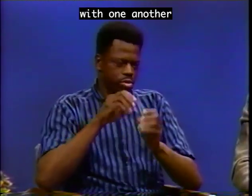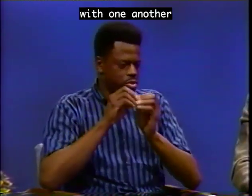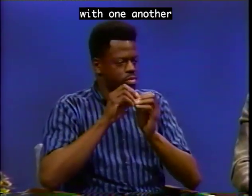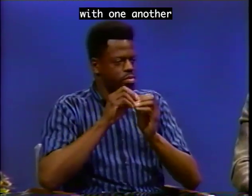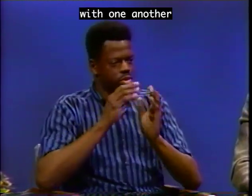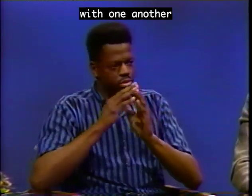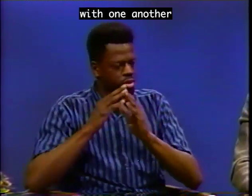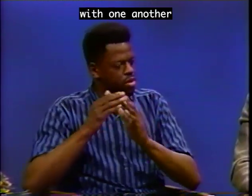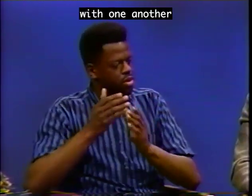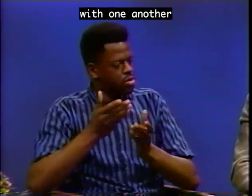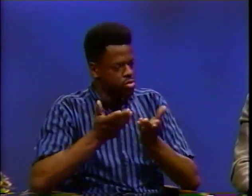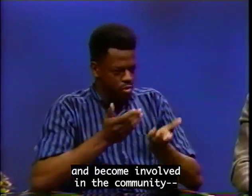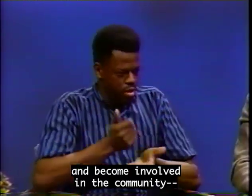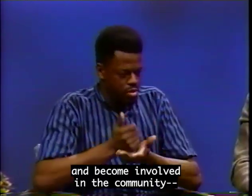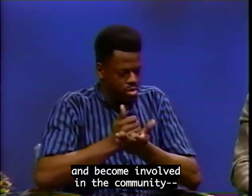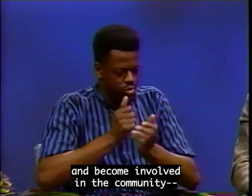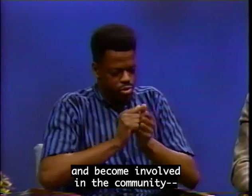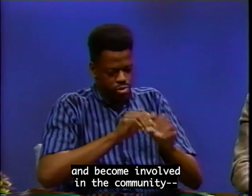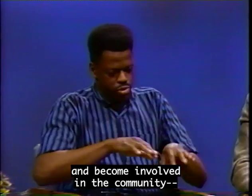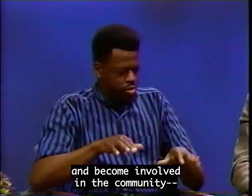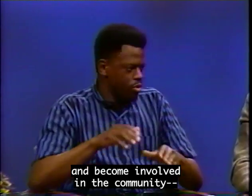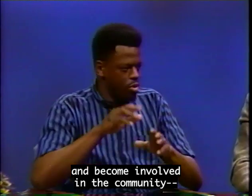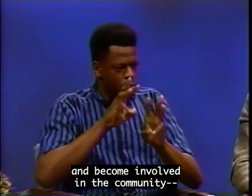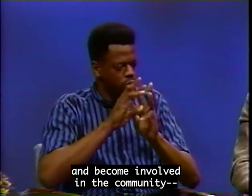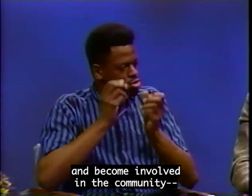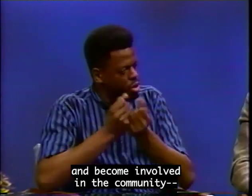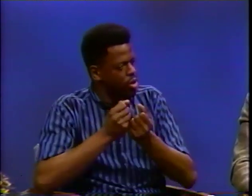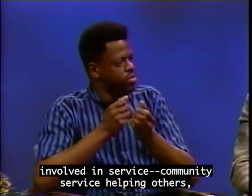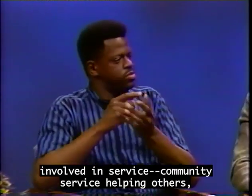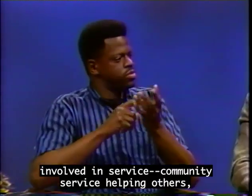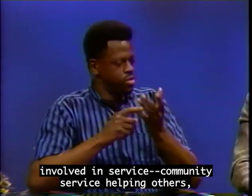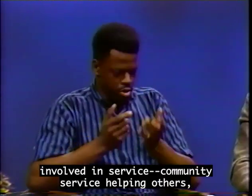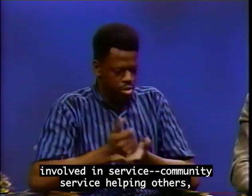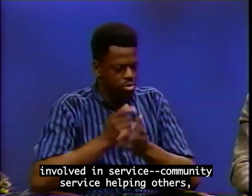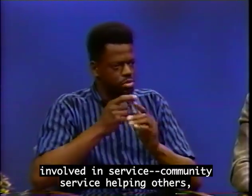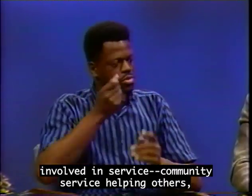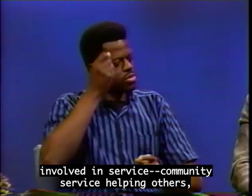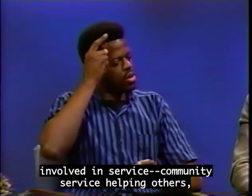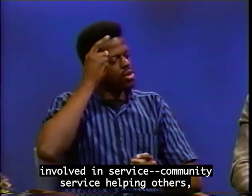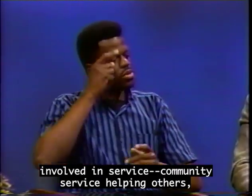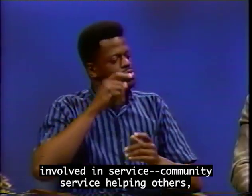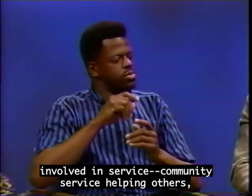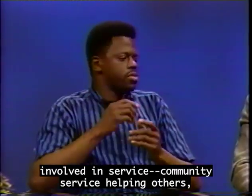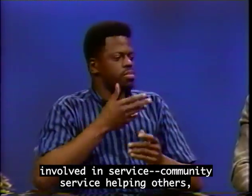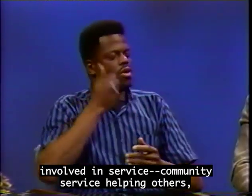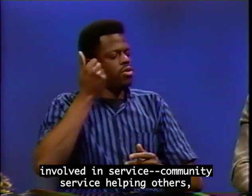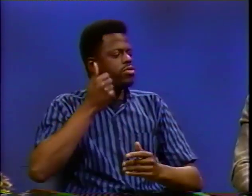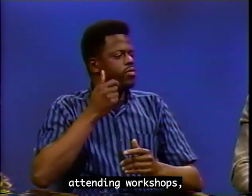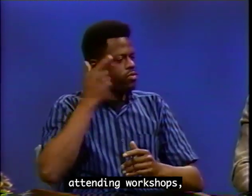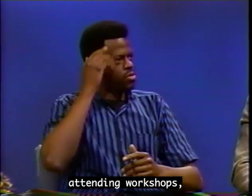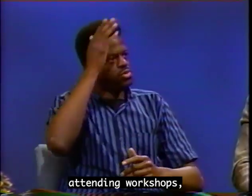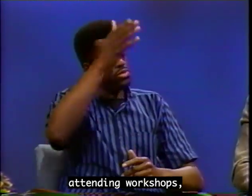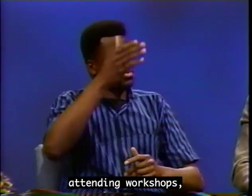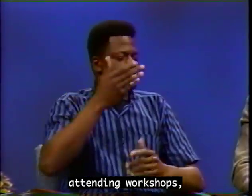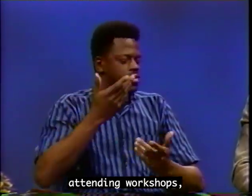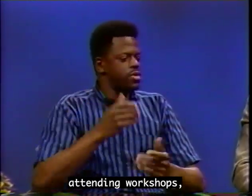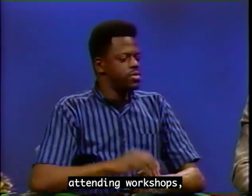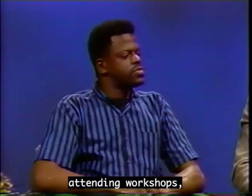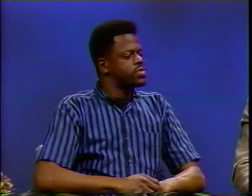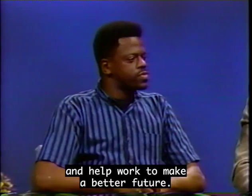with one another and become involved in the community, involved in service, community service, helping others, attending workshops, and